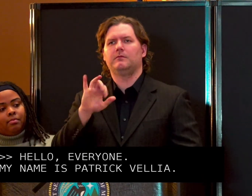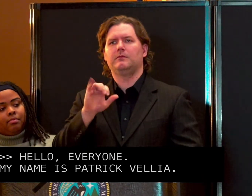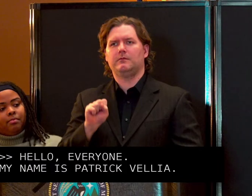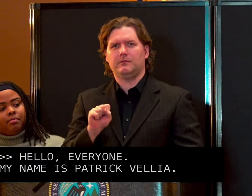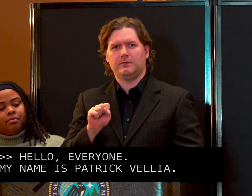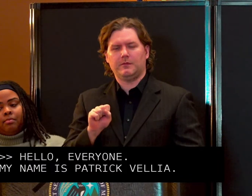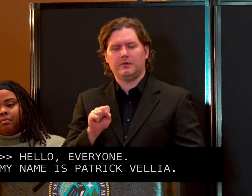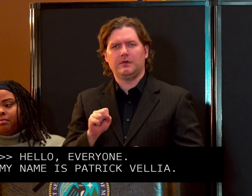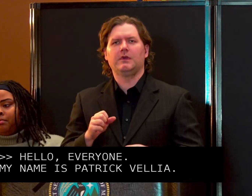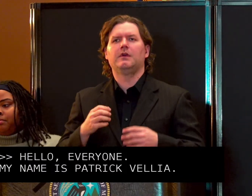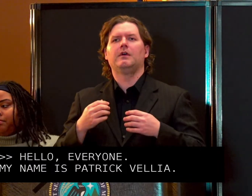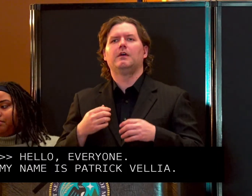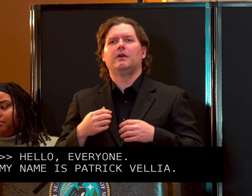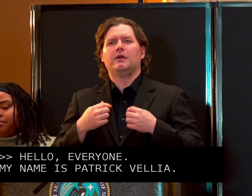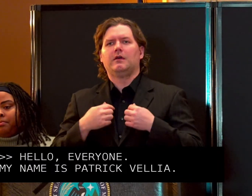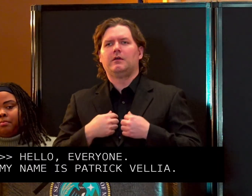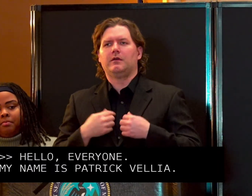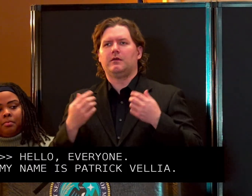He, him pronouns.